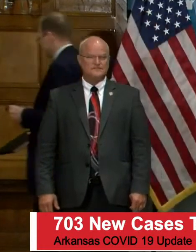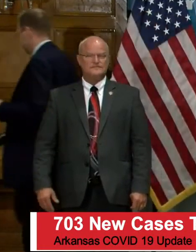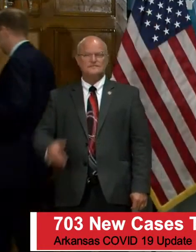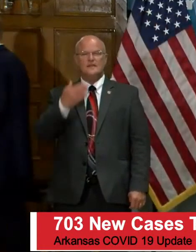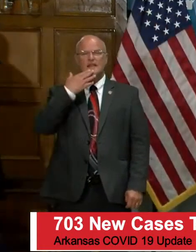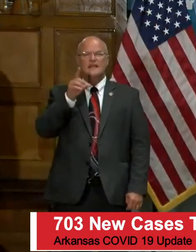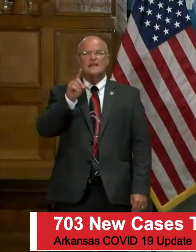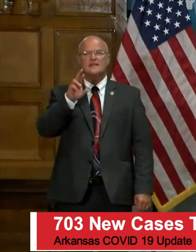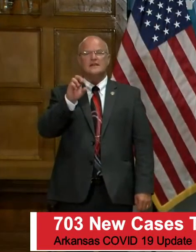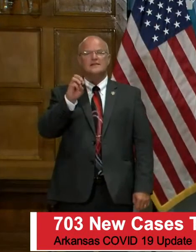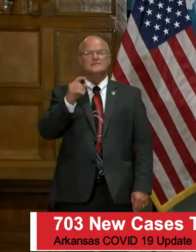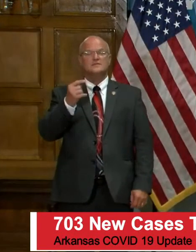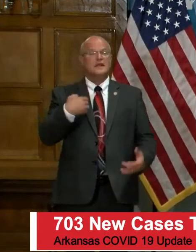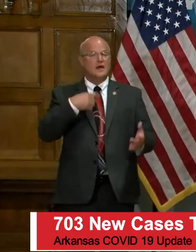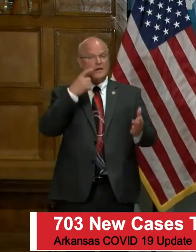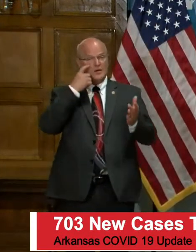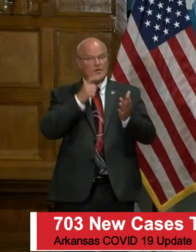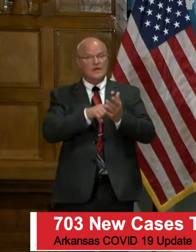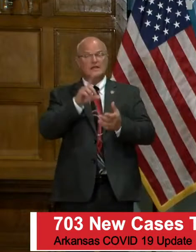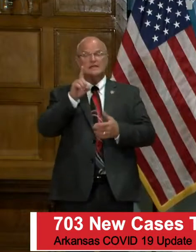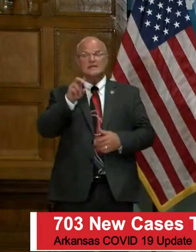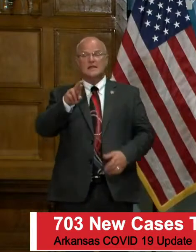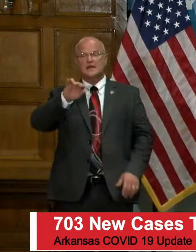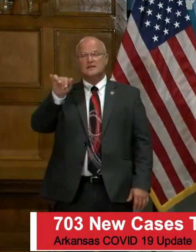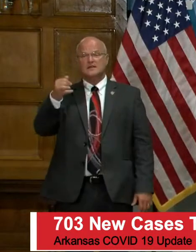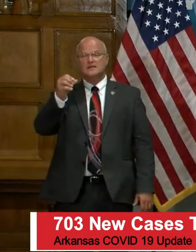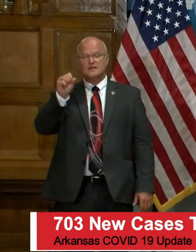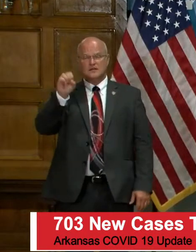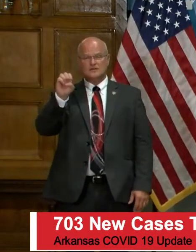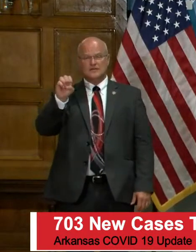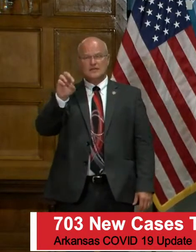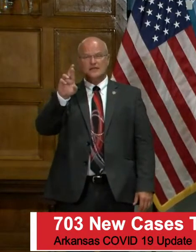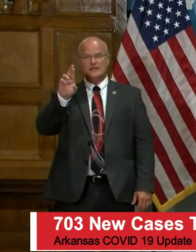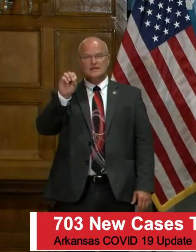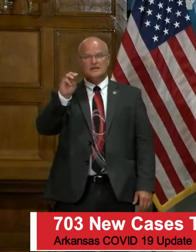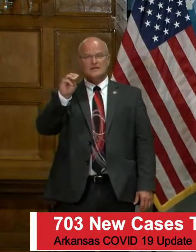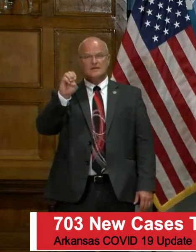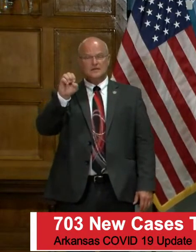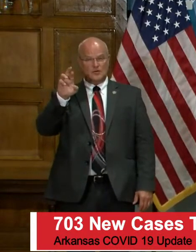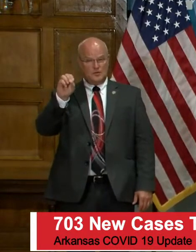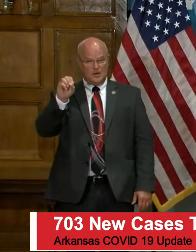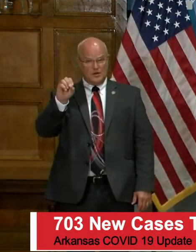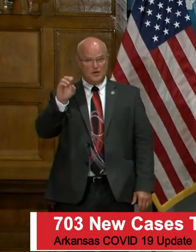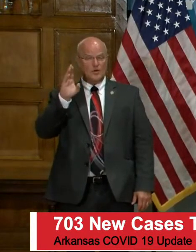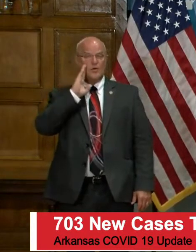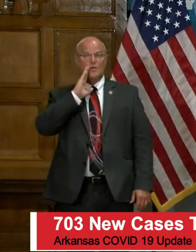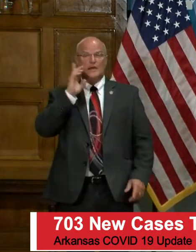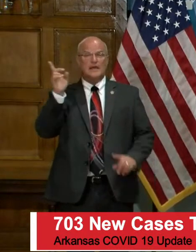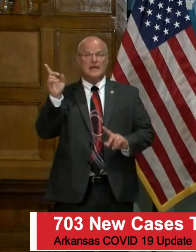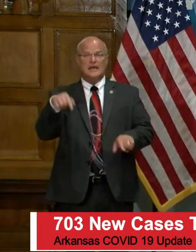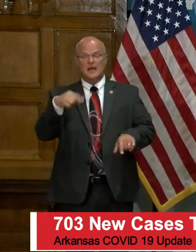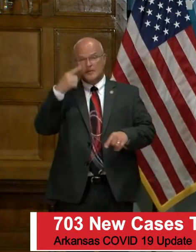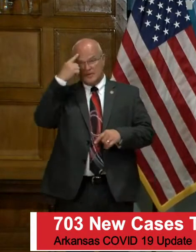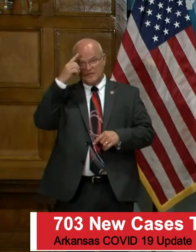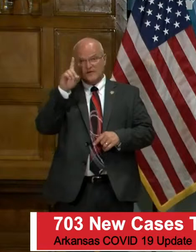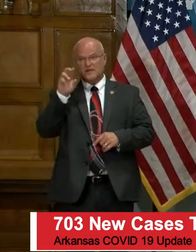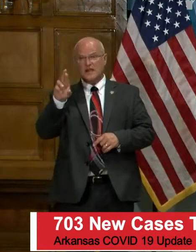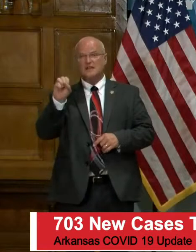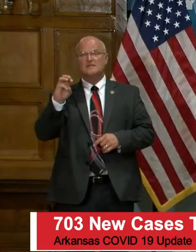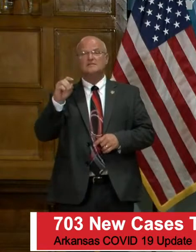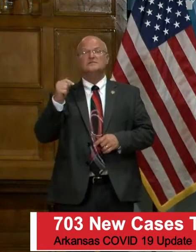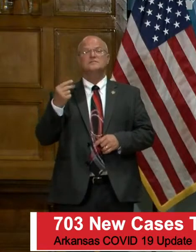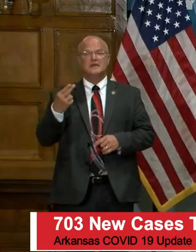Thank you, Dr. Smith. I did want to recognize Dr. Jose Romero, who will be coming in for Dr.